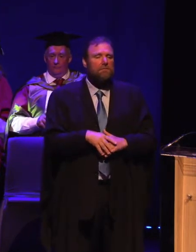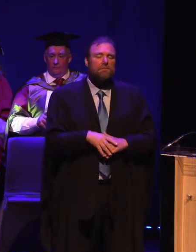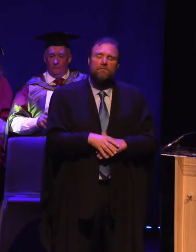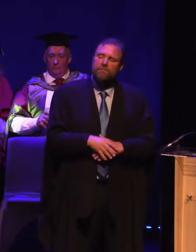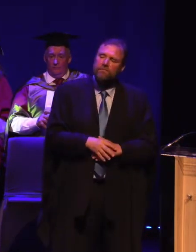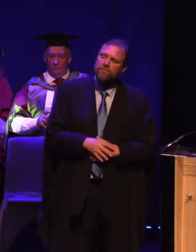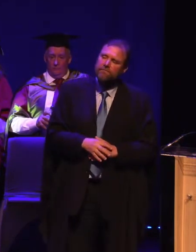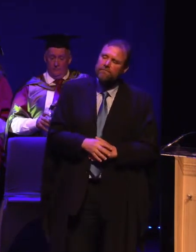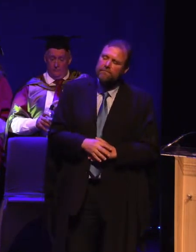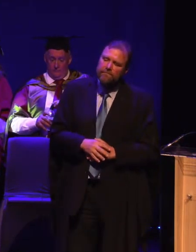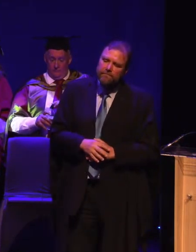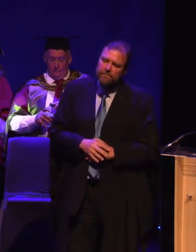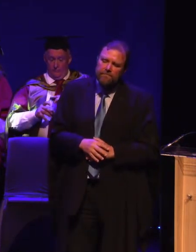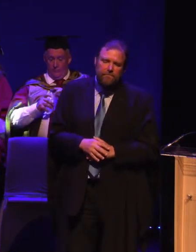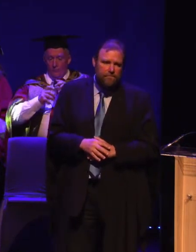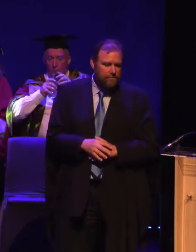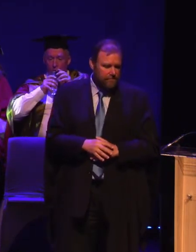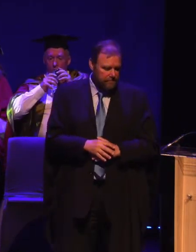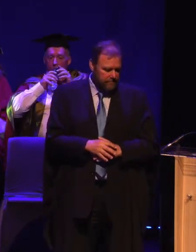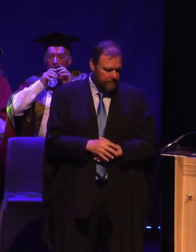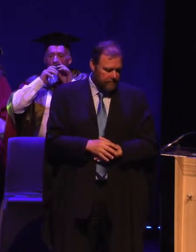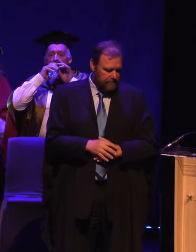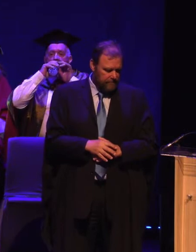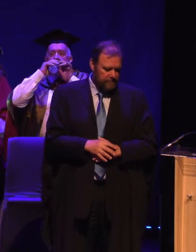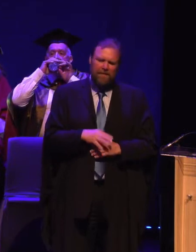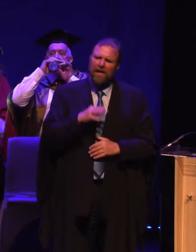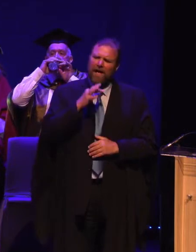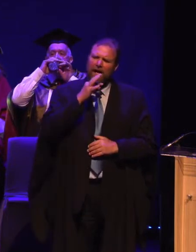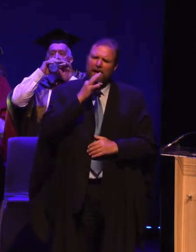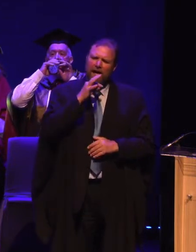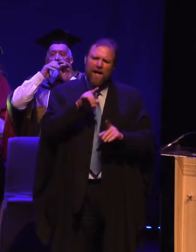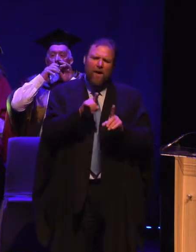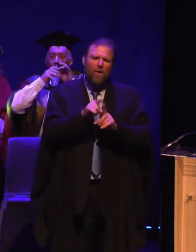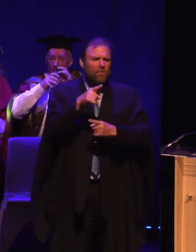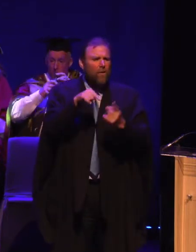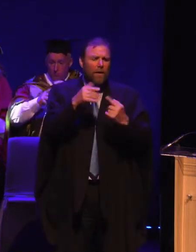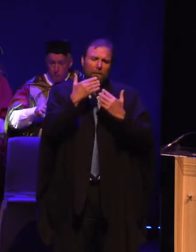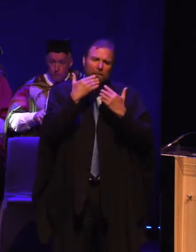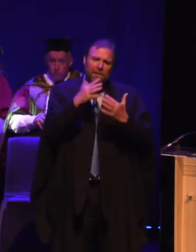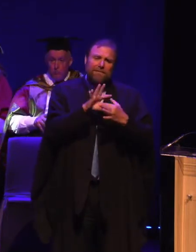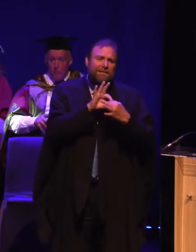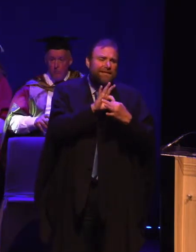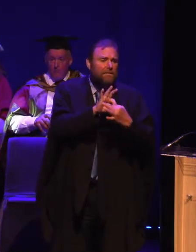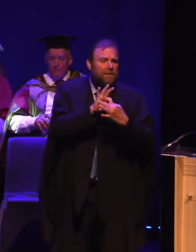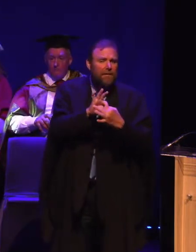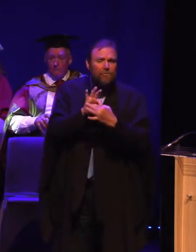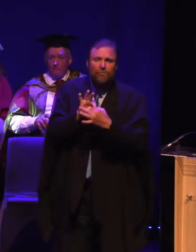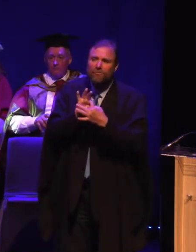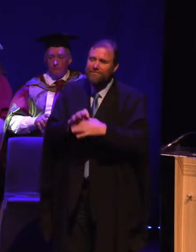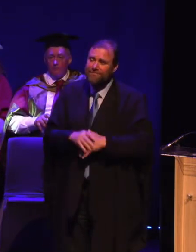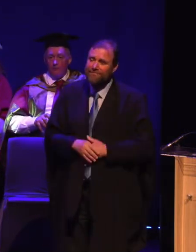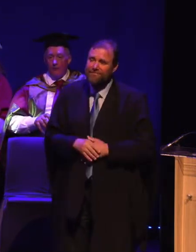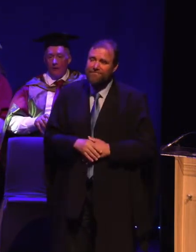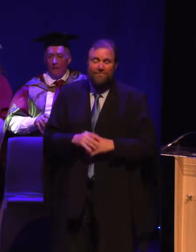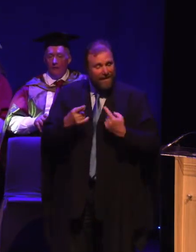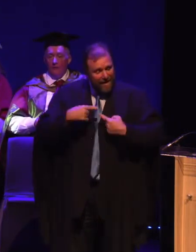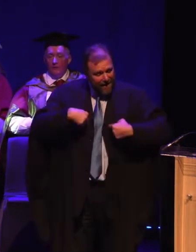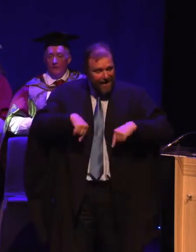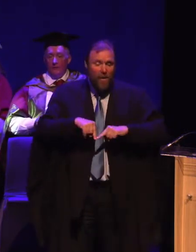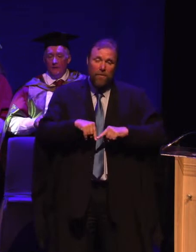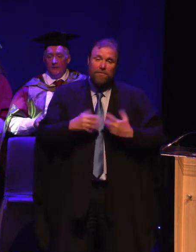advice. Can I ask you please also to try and keep in touch and allow us to continue to help